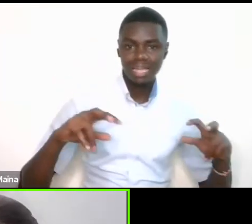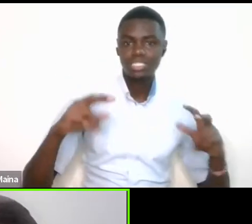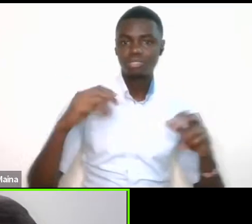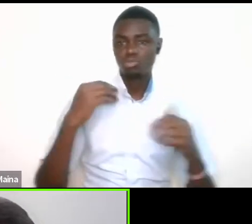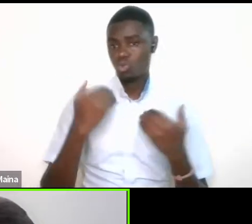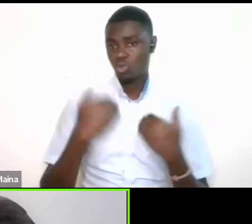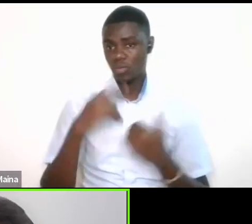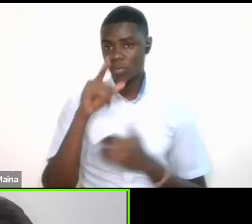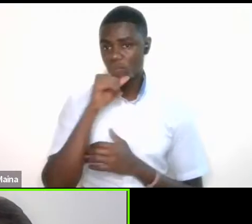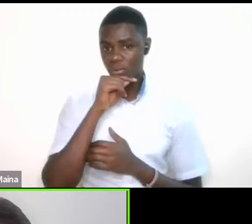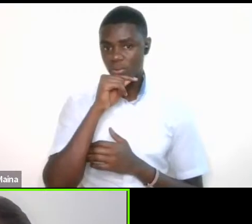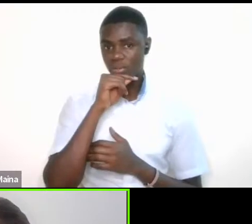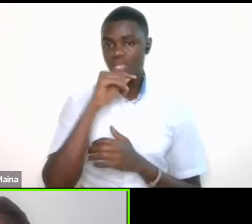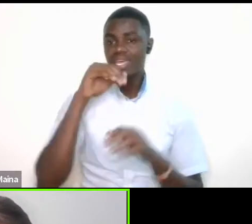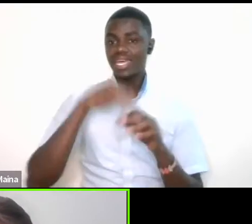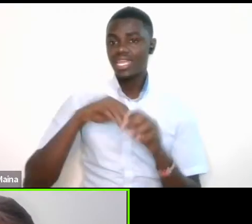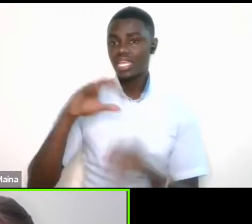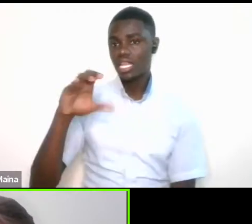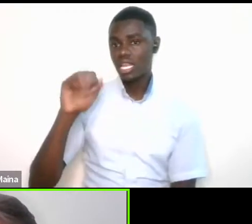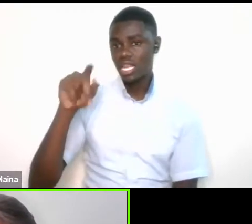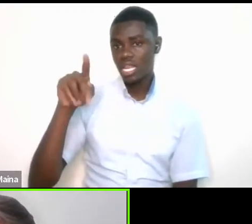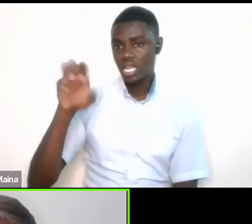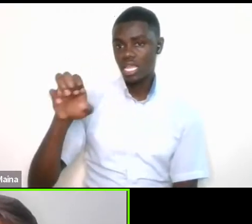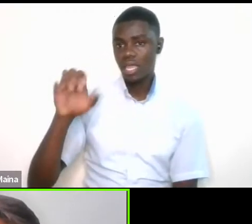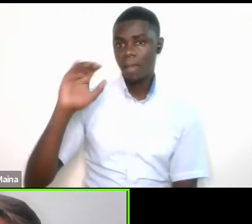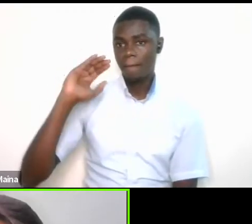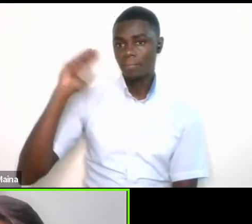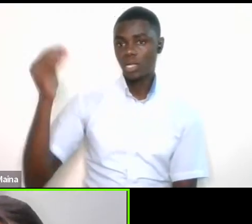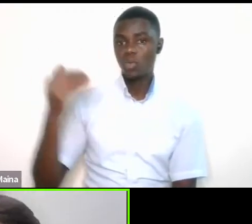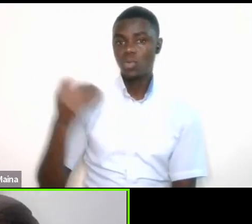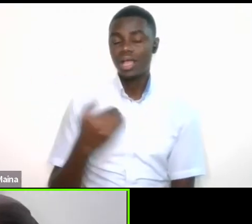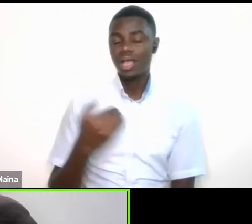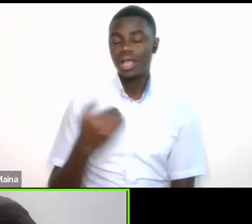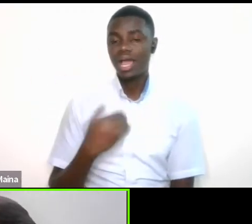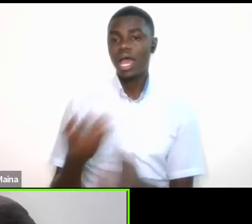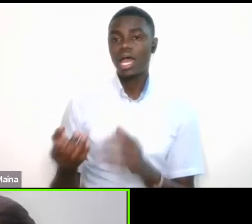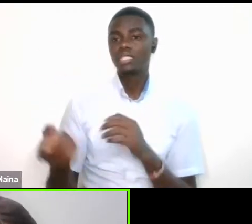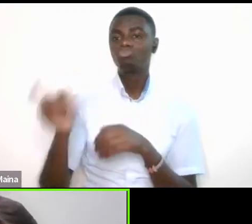Town, can address the same problems worldwide?